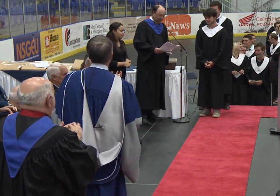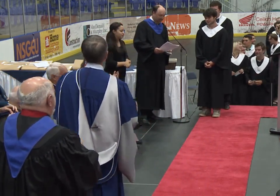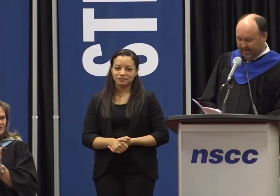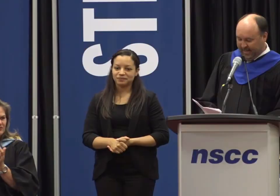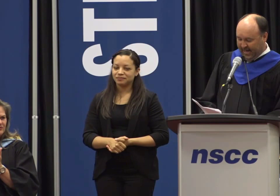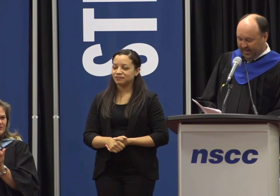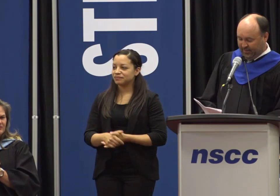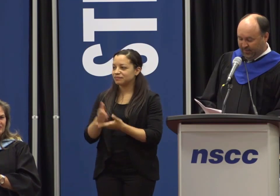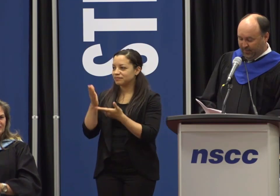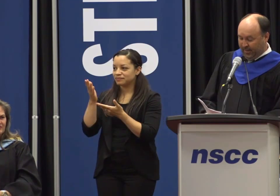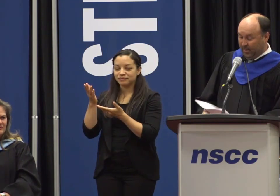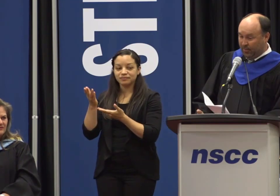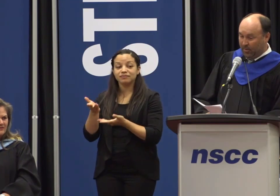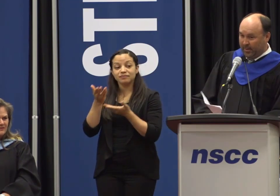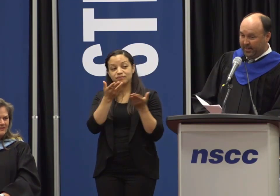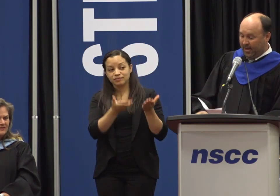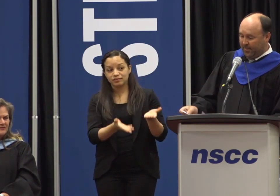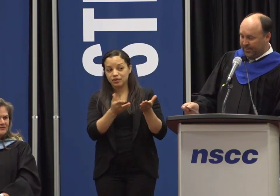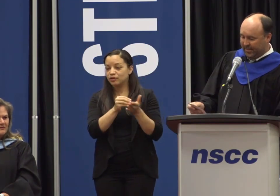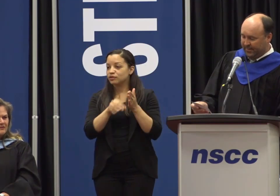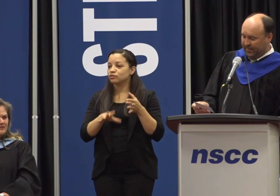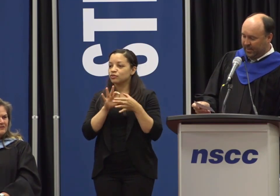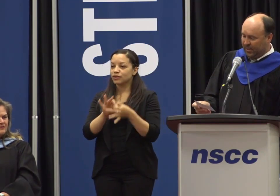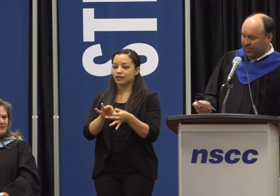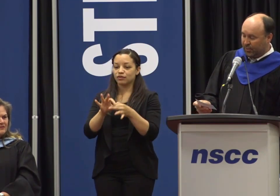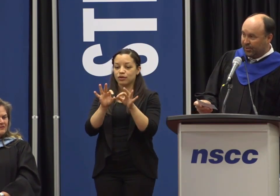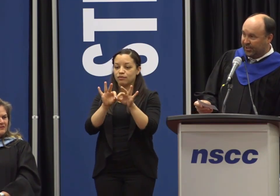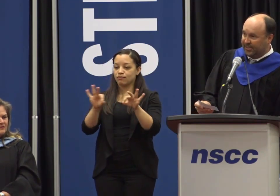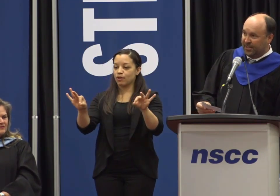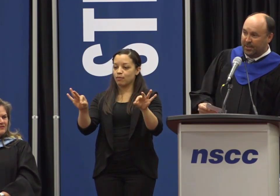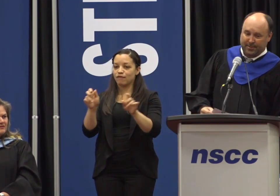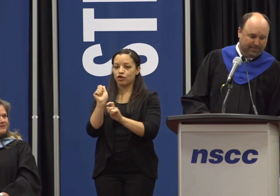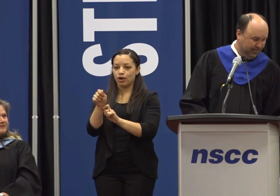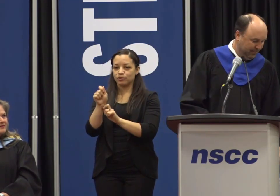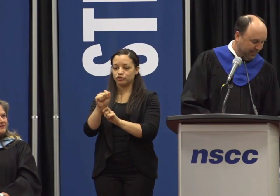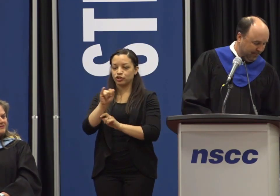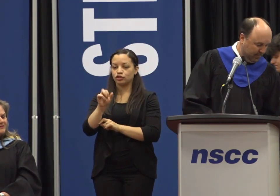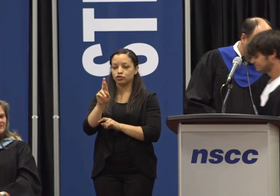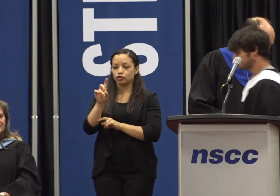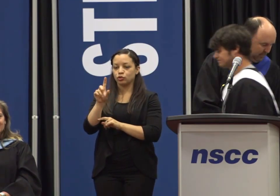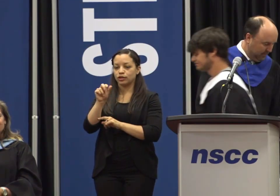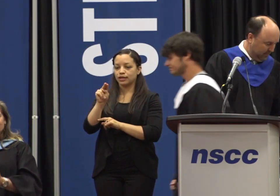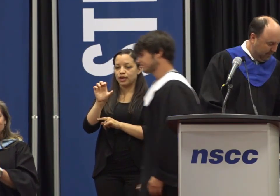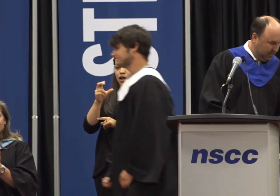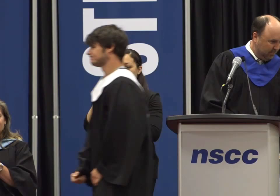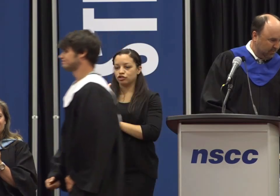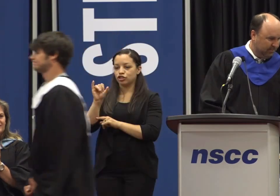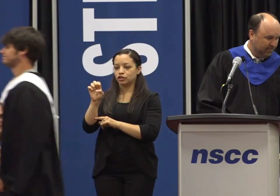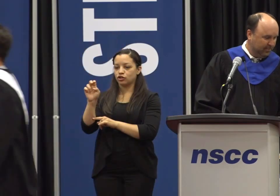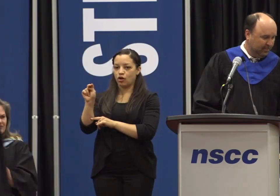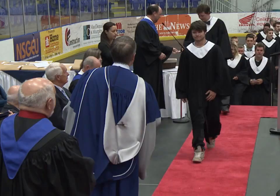Mr. President, the candidates for the diploma in carpentry. Jordan Chason.